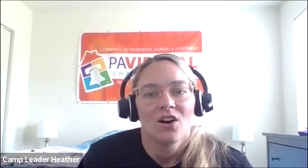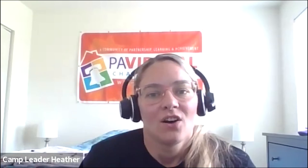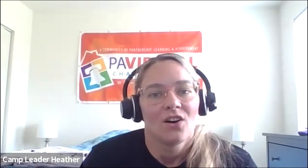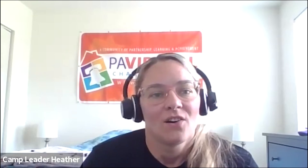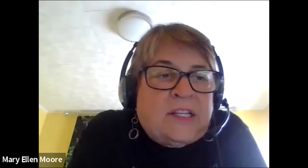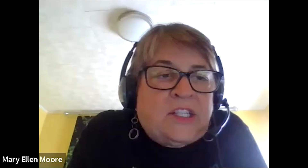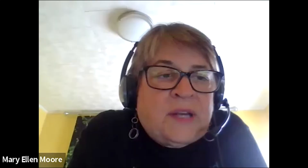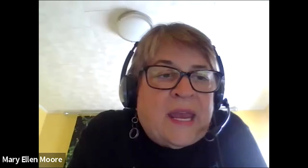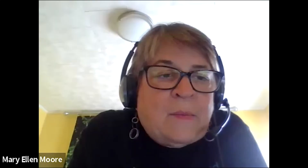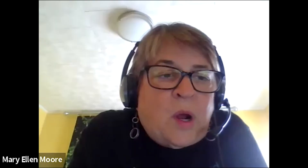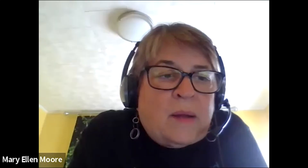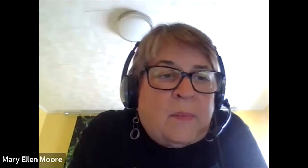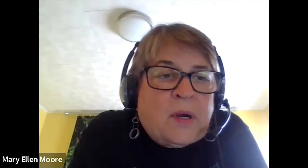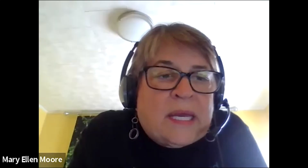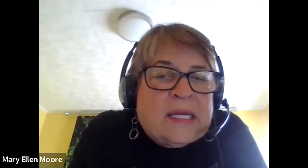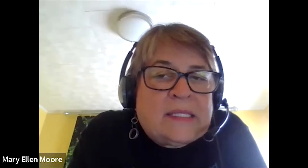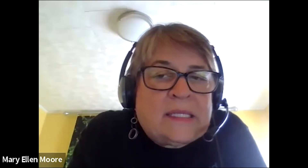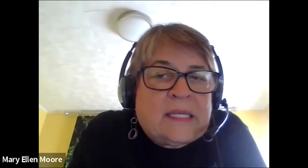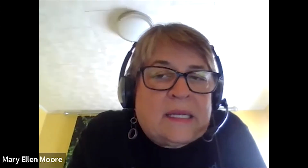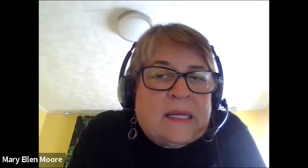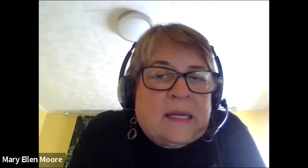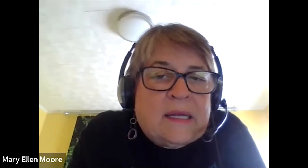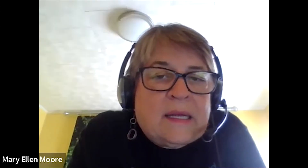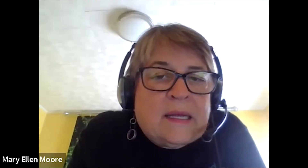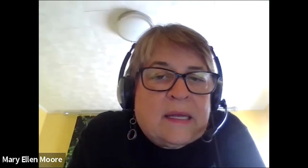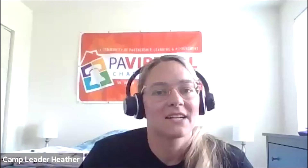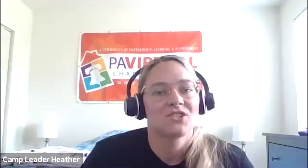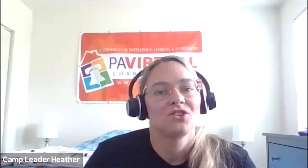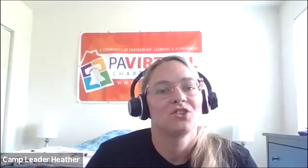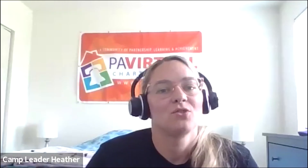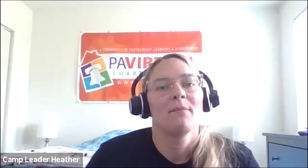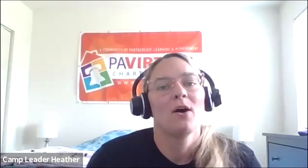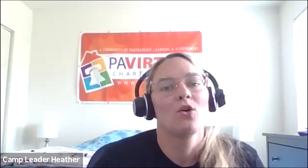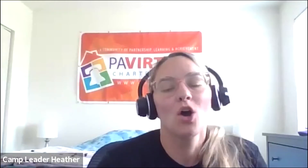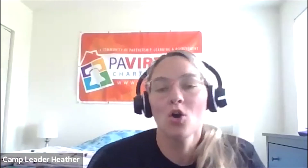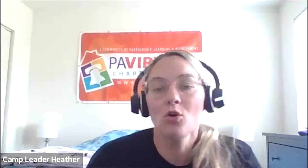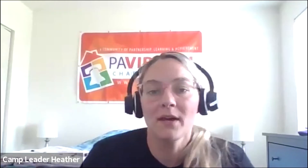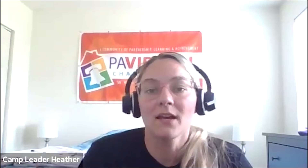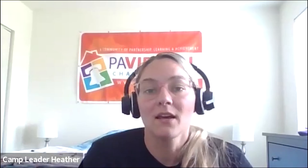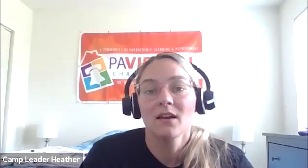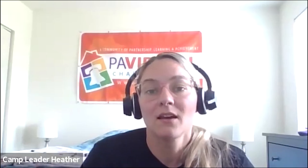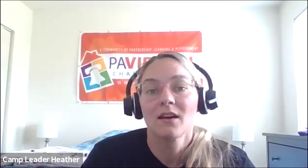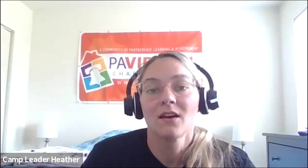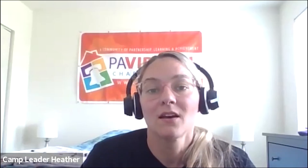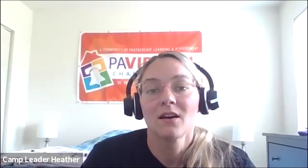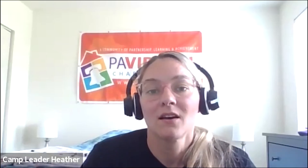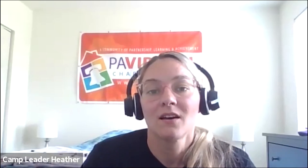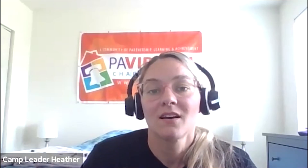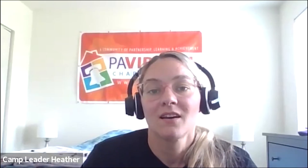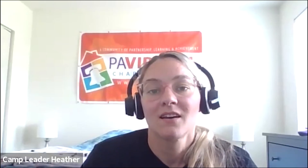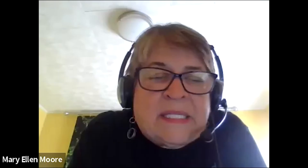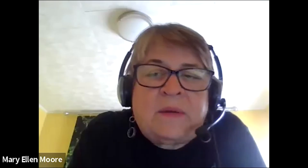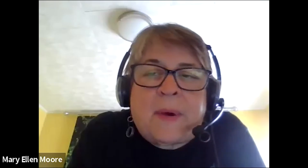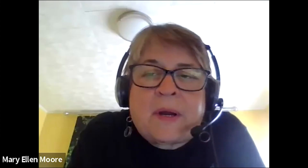Okay, get your camera on, Marcus. And we'll come back to you. How about Kobe? As soon as we see you,